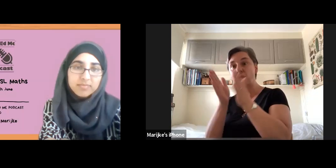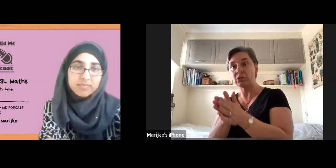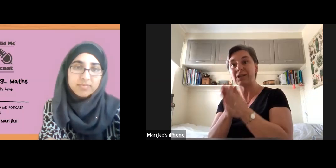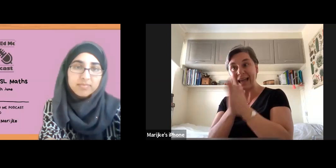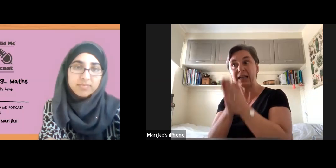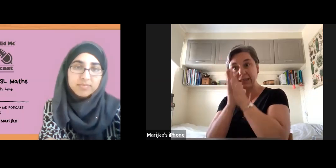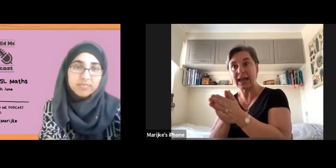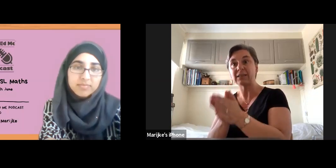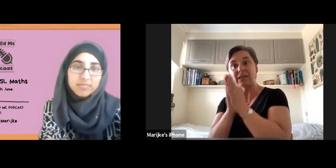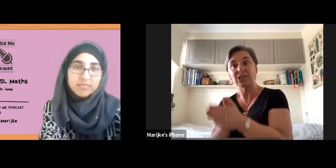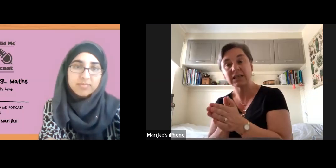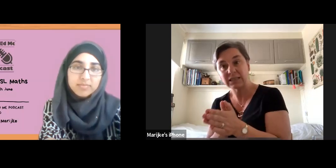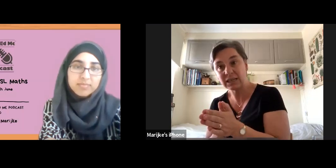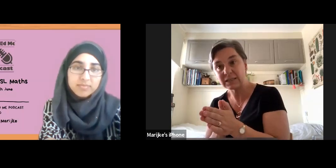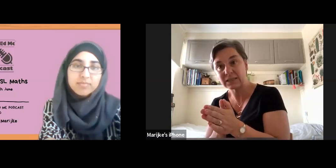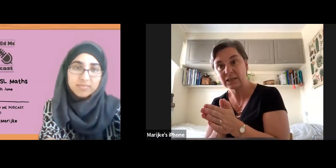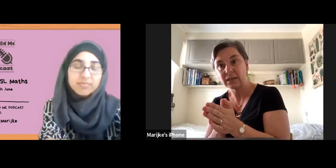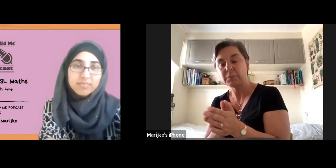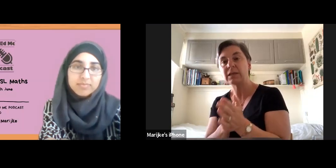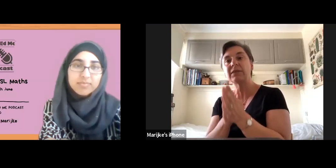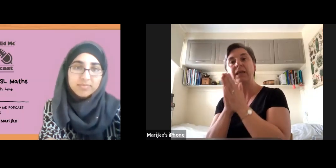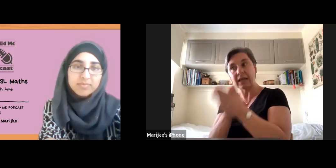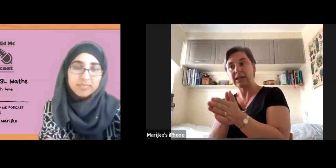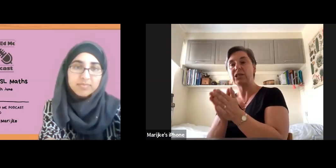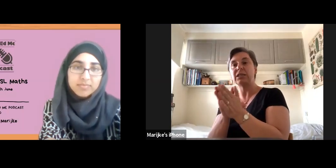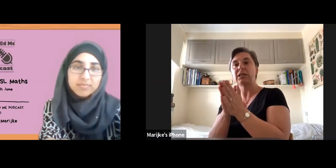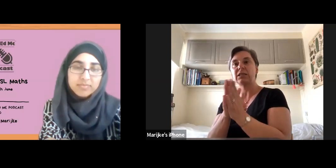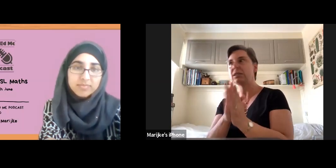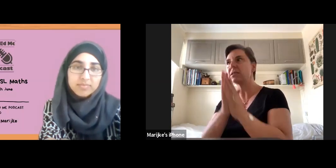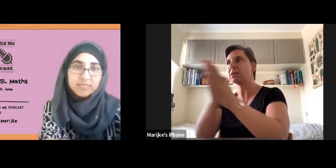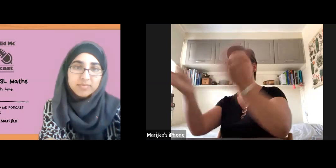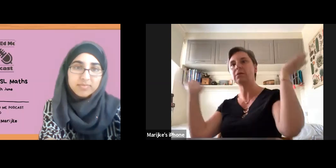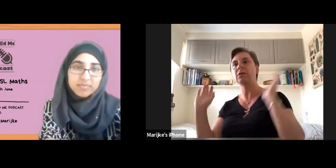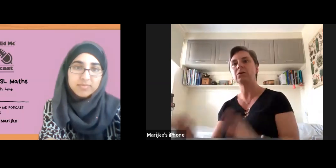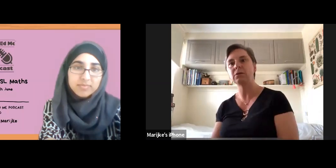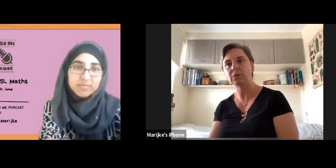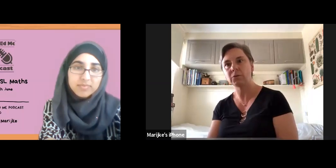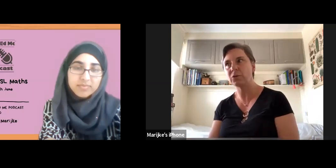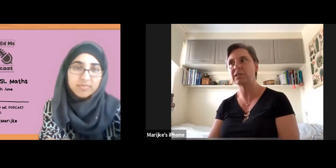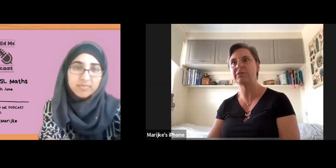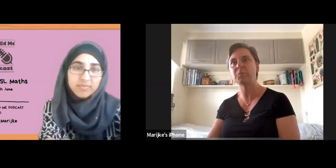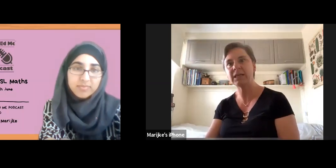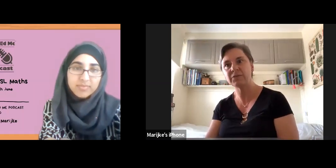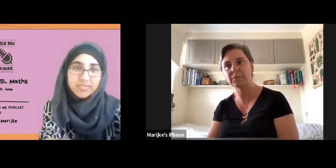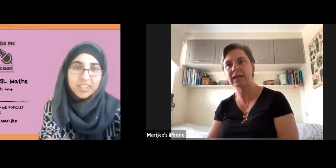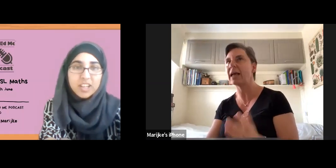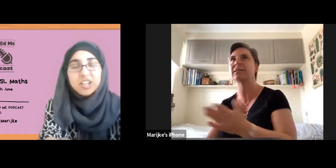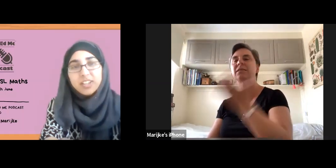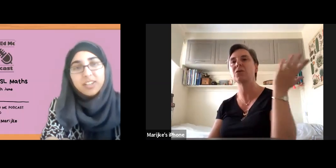children can get their GCSEs. Because if they get their GCSEs, you know, the world is a different place for them. They can access so